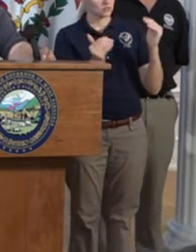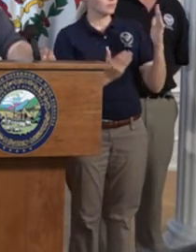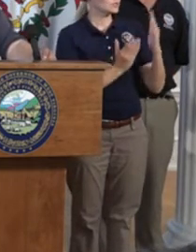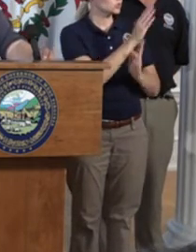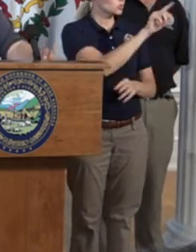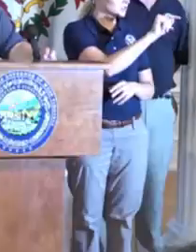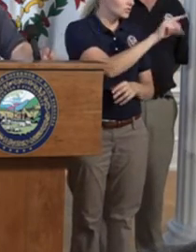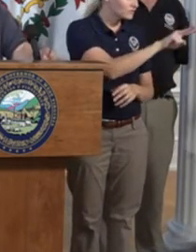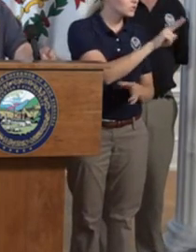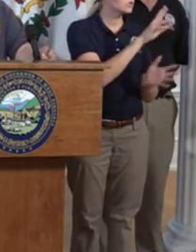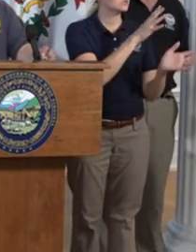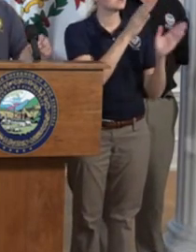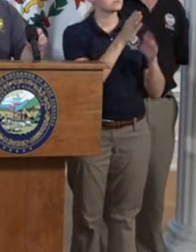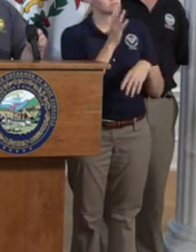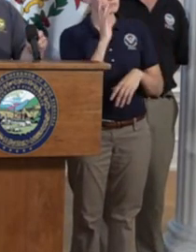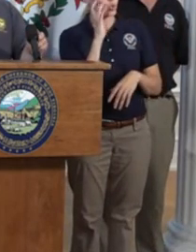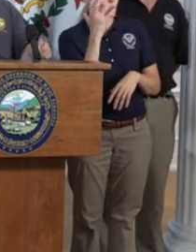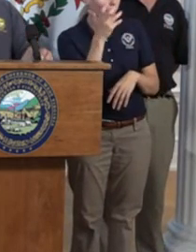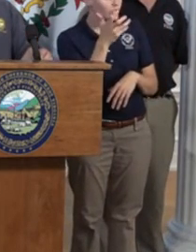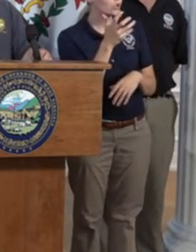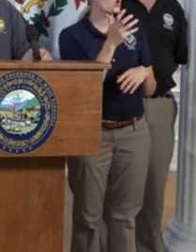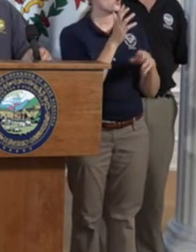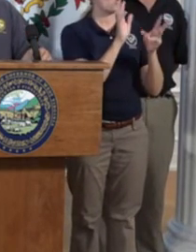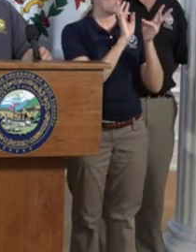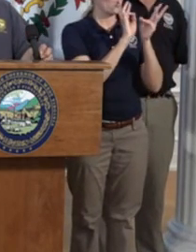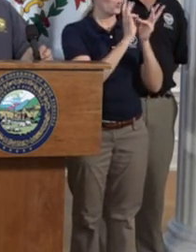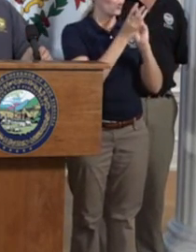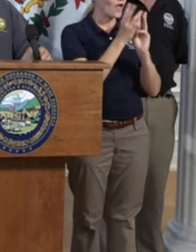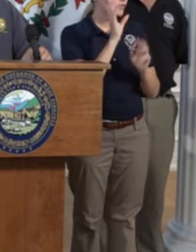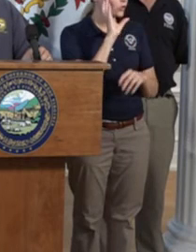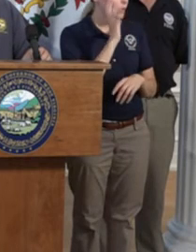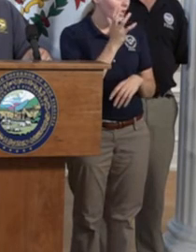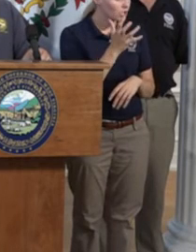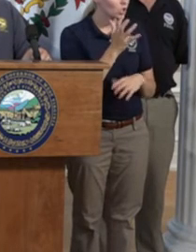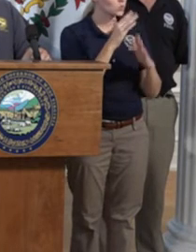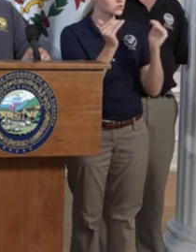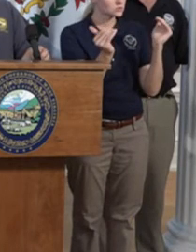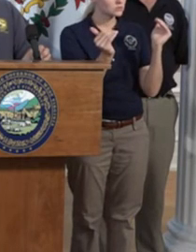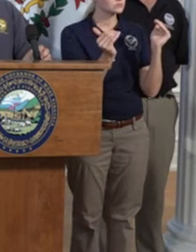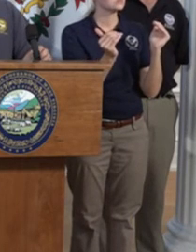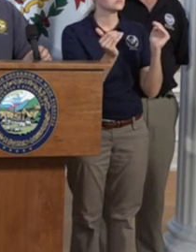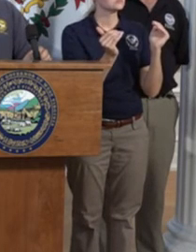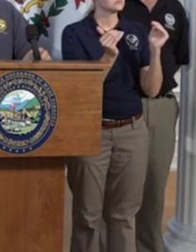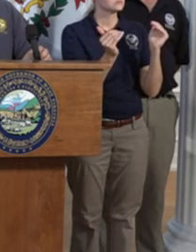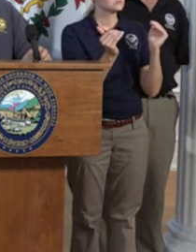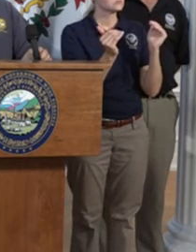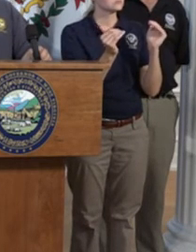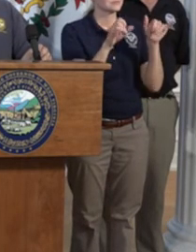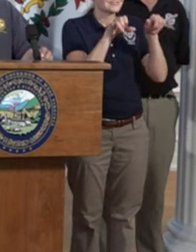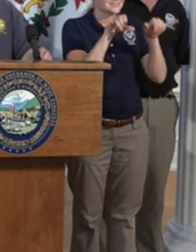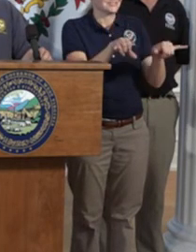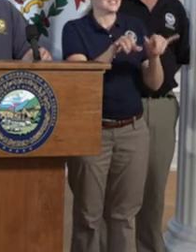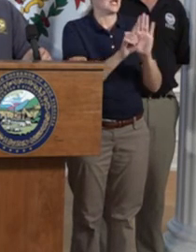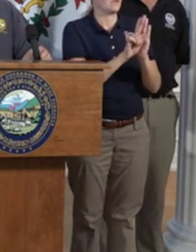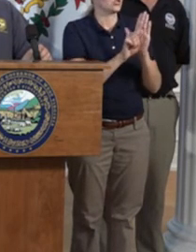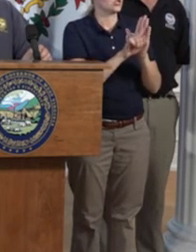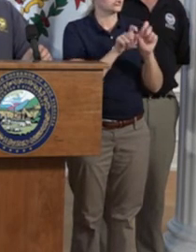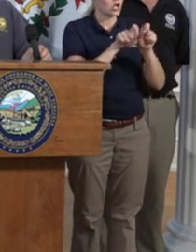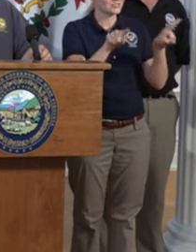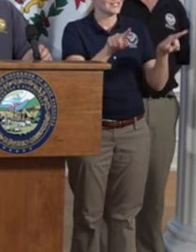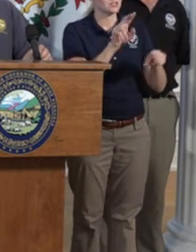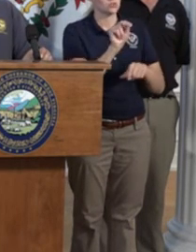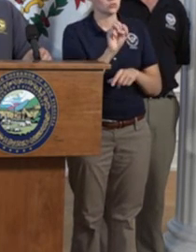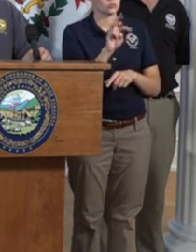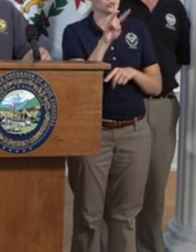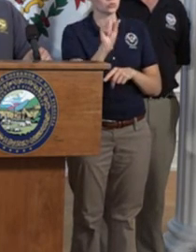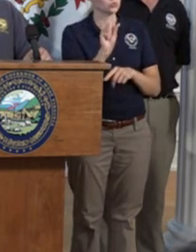goes over radio, it goes over weather radio systems. Those same alerts go to the news media. They put